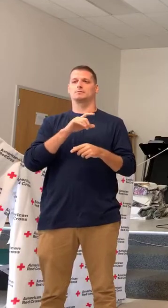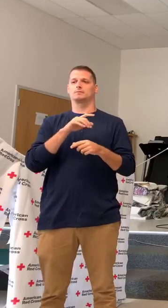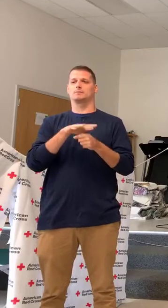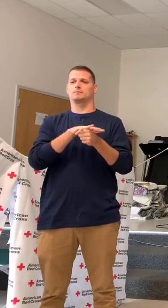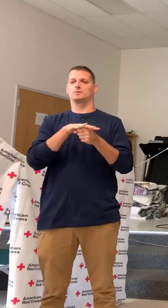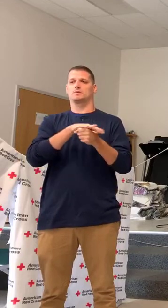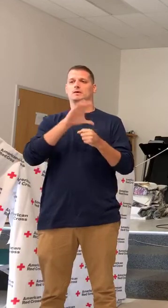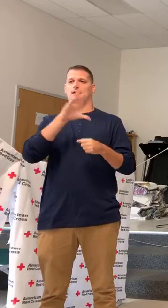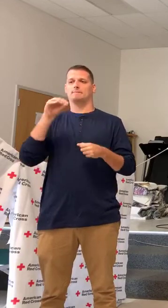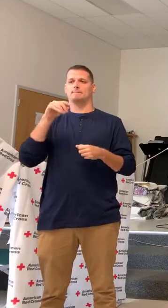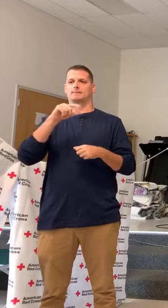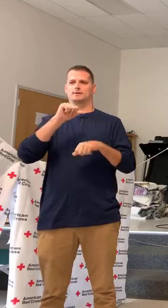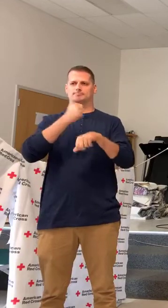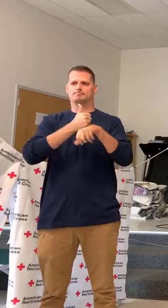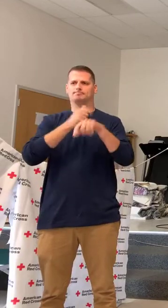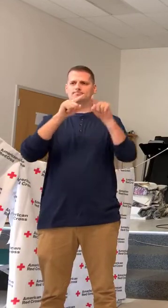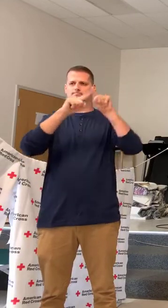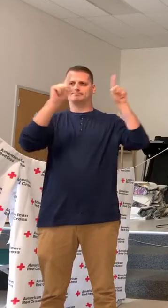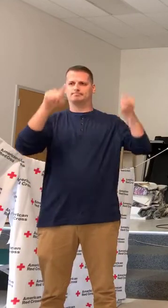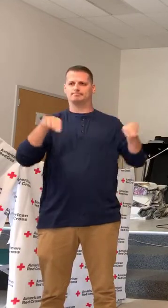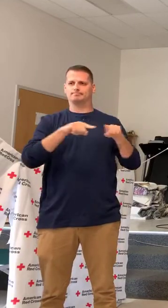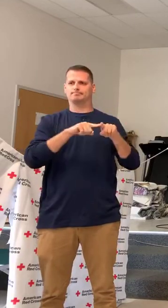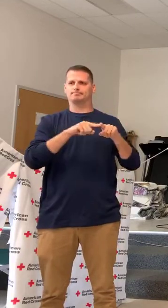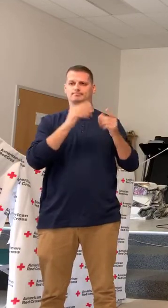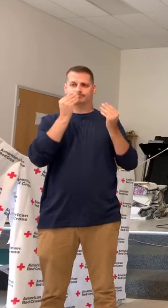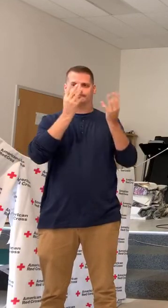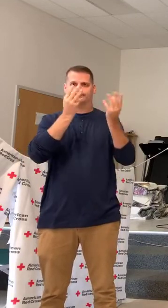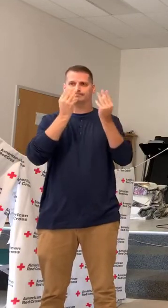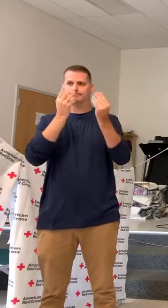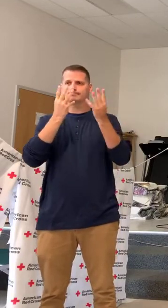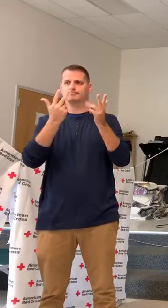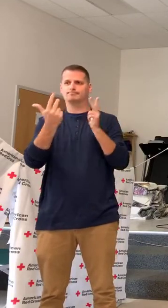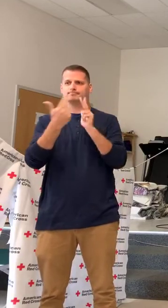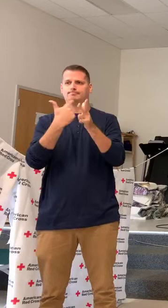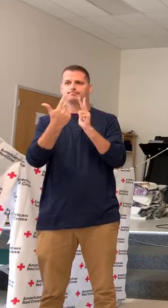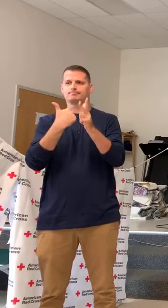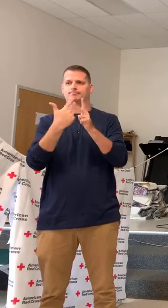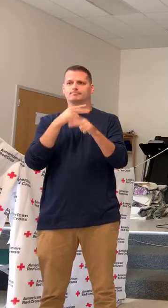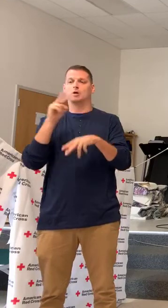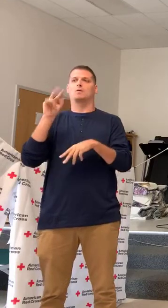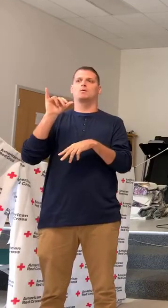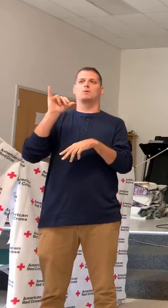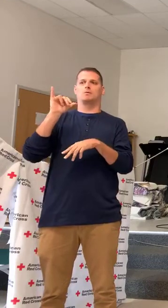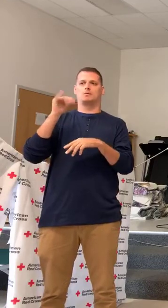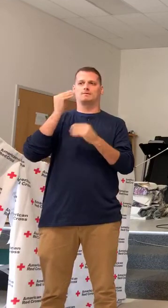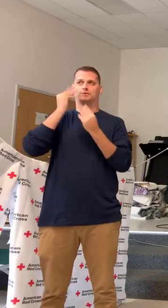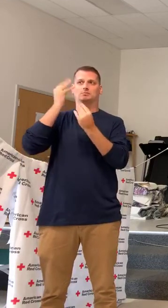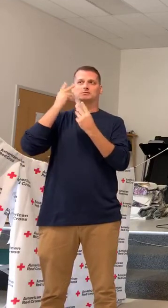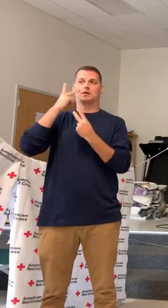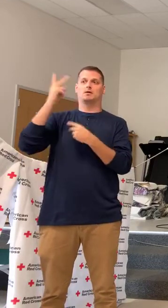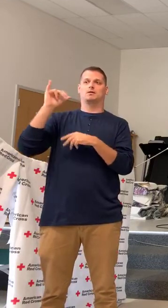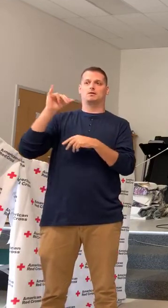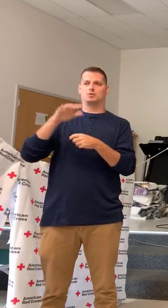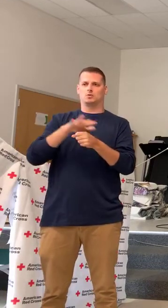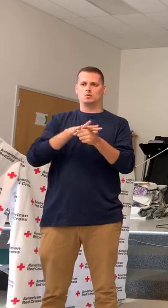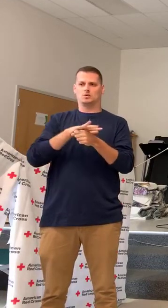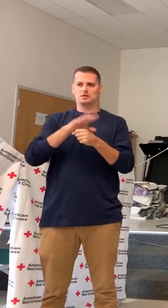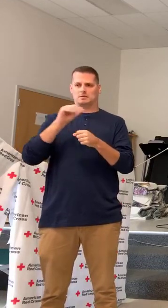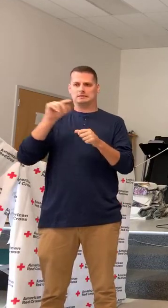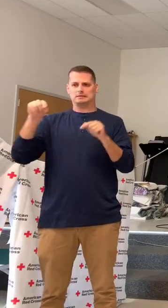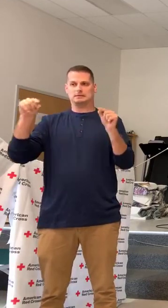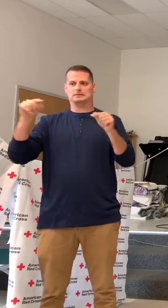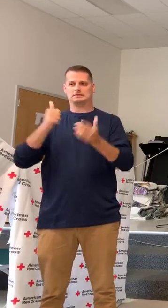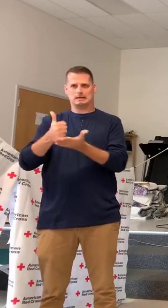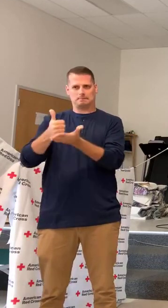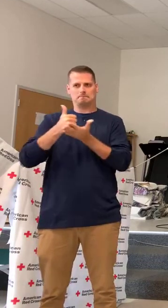So what we do as a team, we come in to help the communities out, help run the operations, but really we bring in all the groups that we